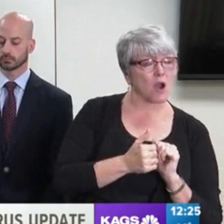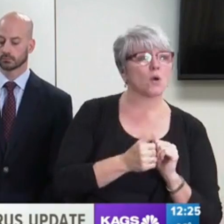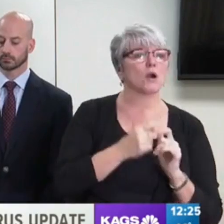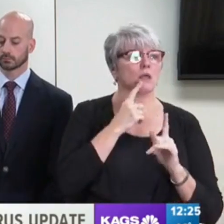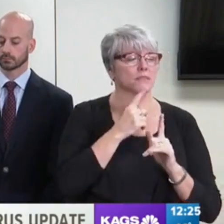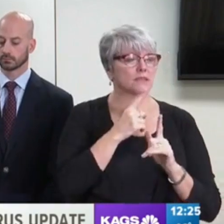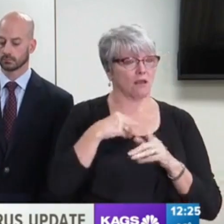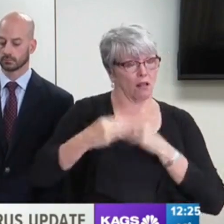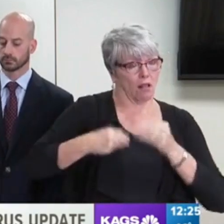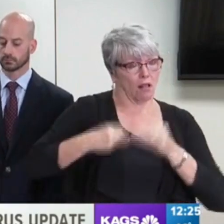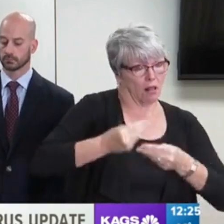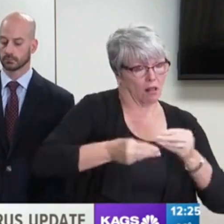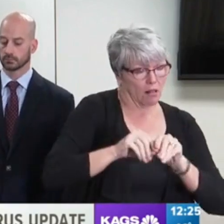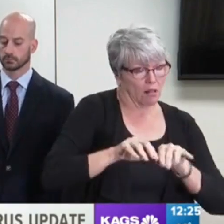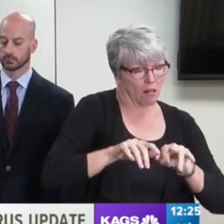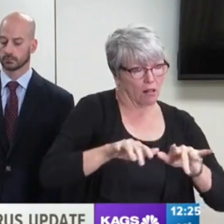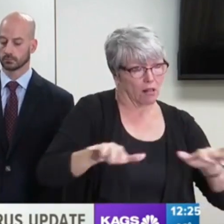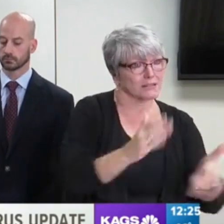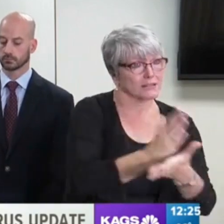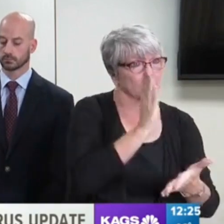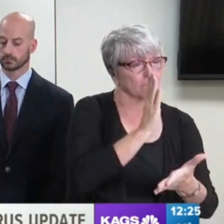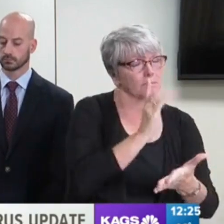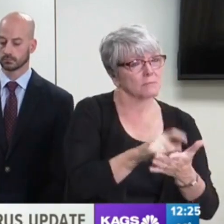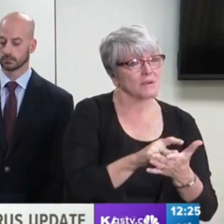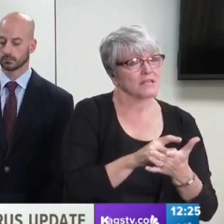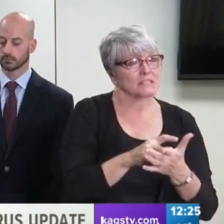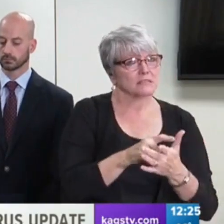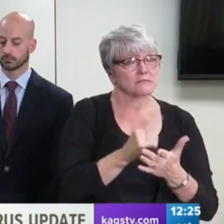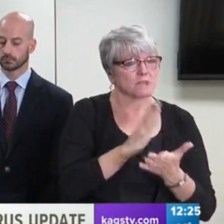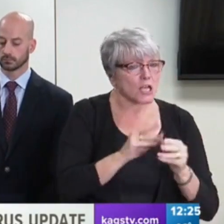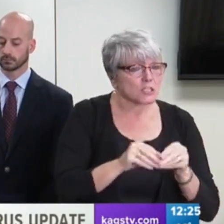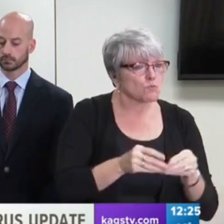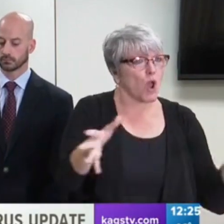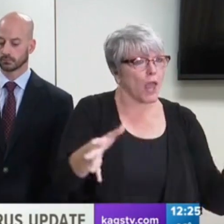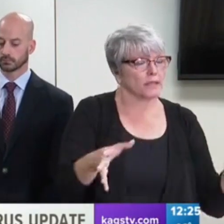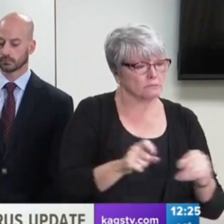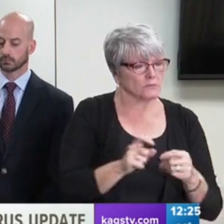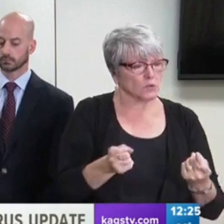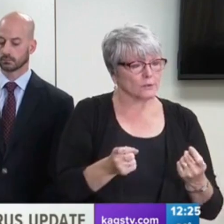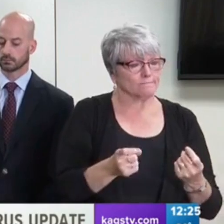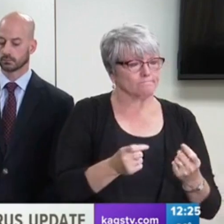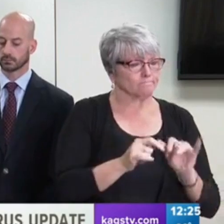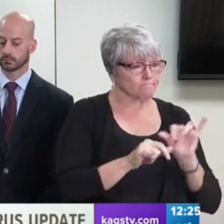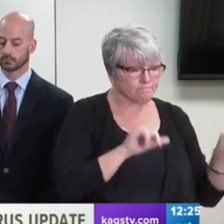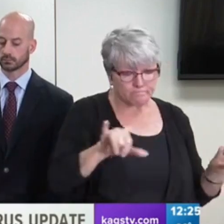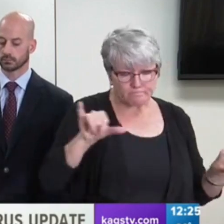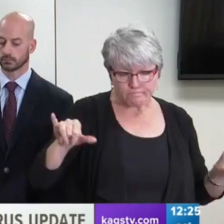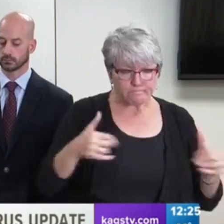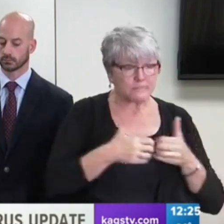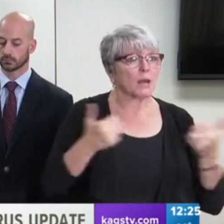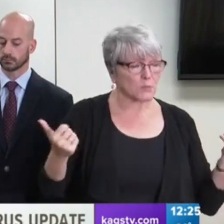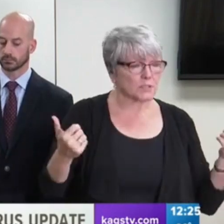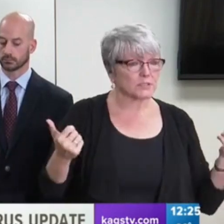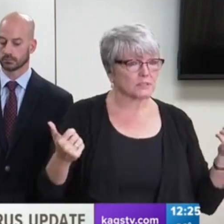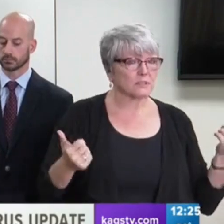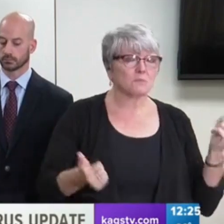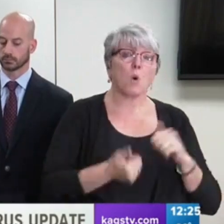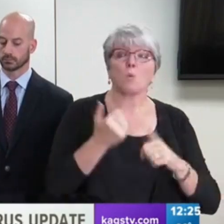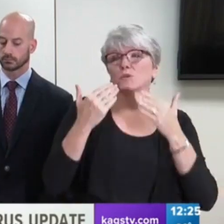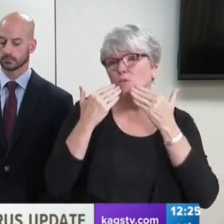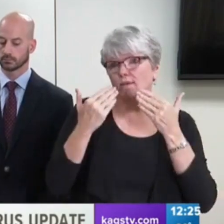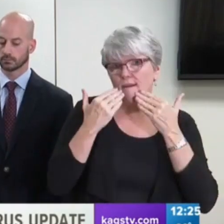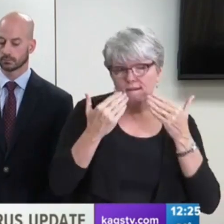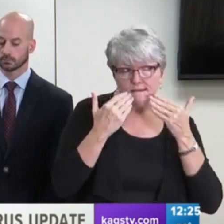this chain of passing on this highly contagious virus from one person to the other. And for the most part, I want to